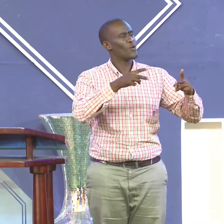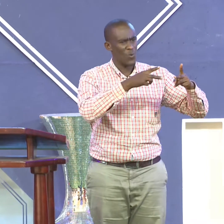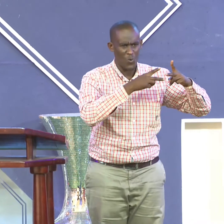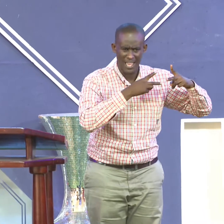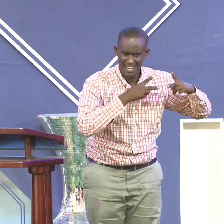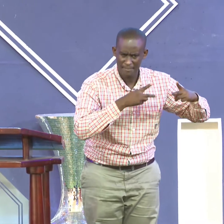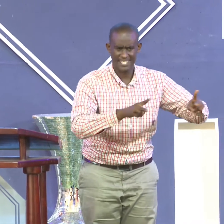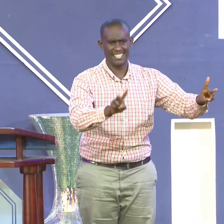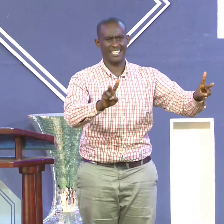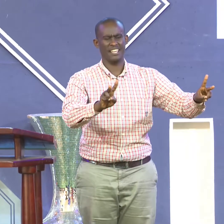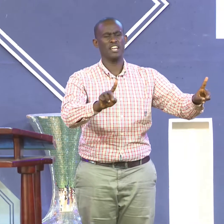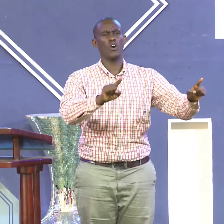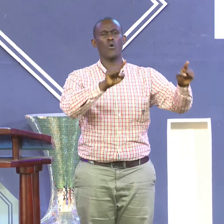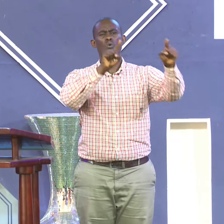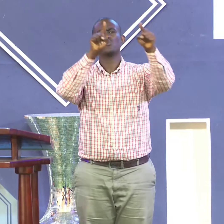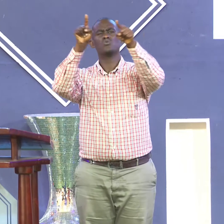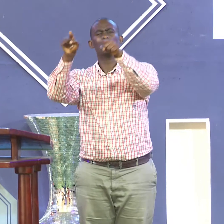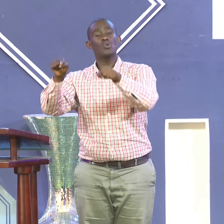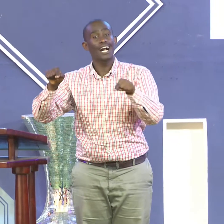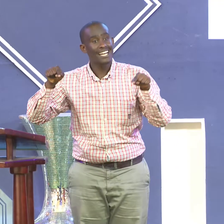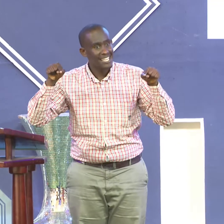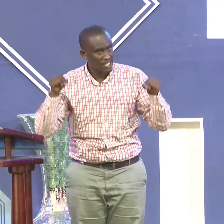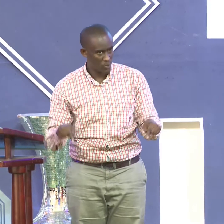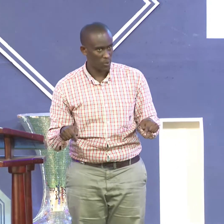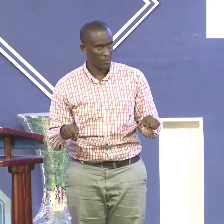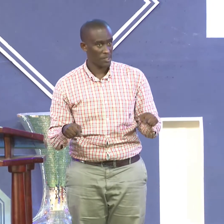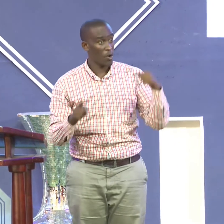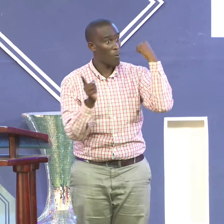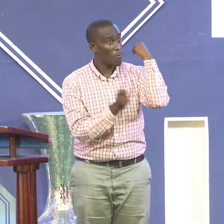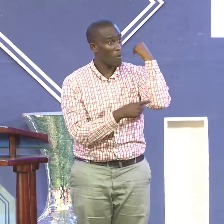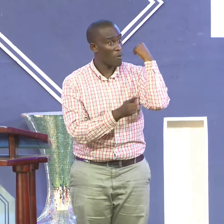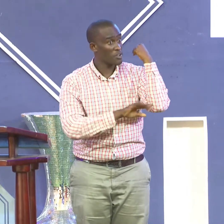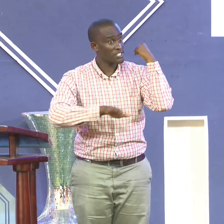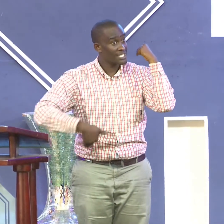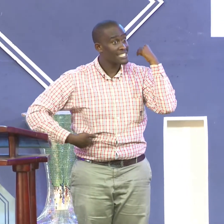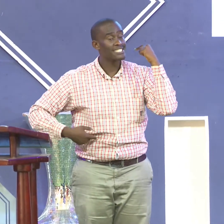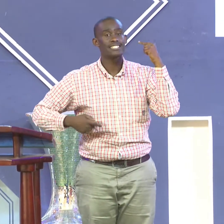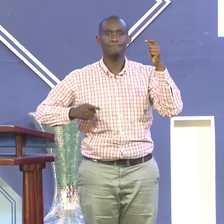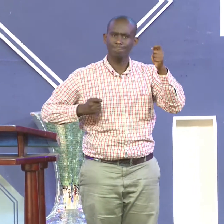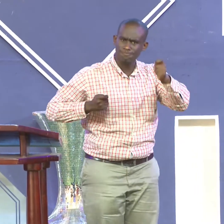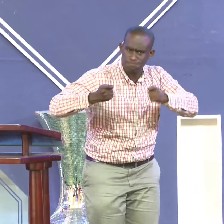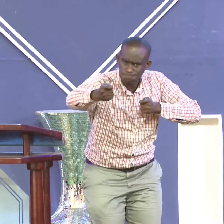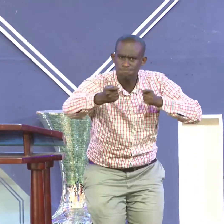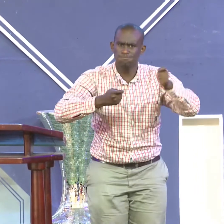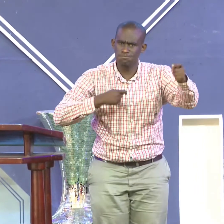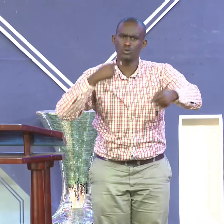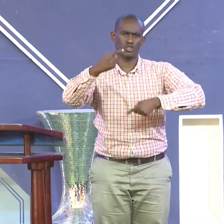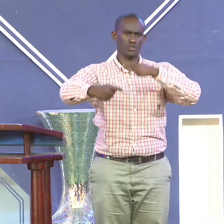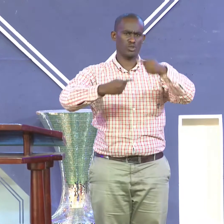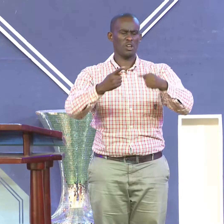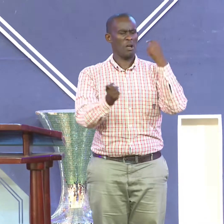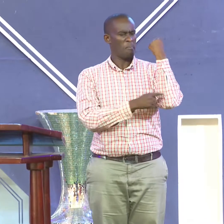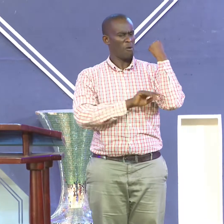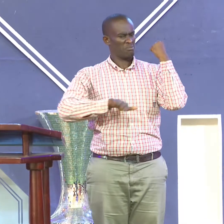from the beginning up to today, this spirit reigns. It